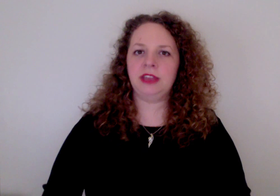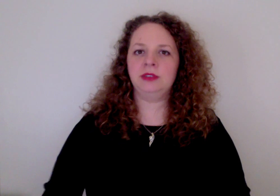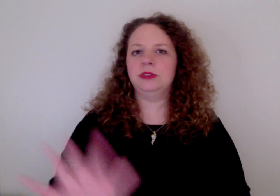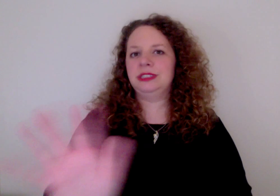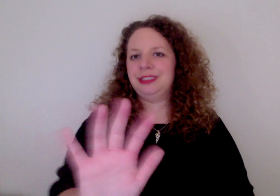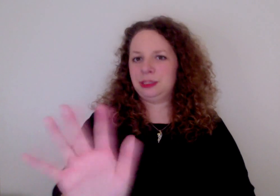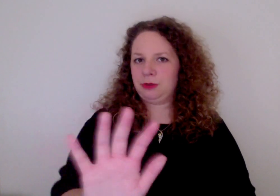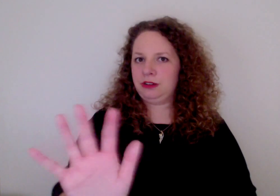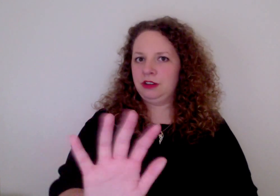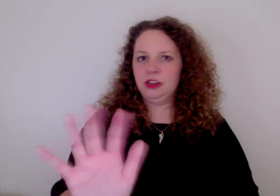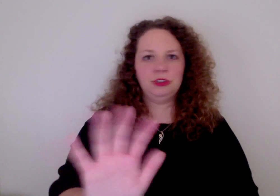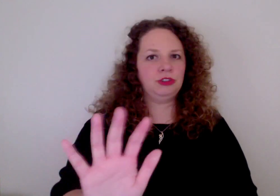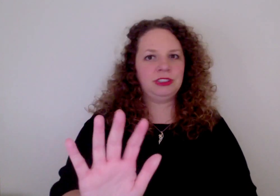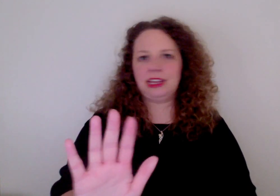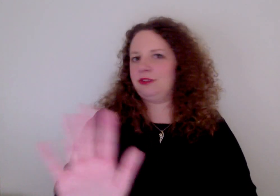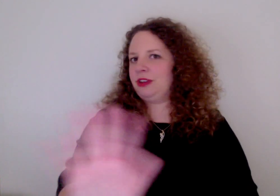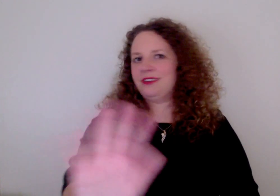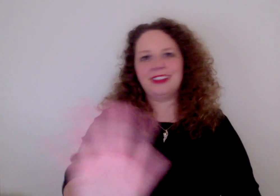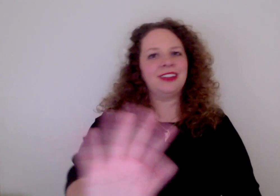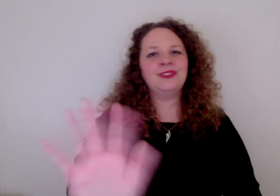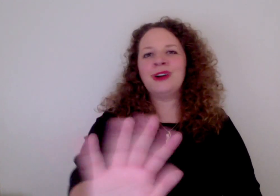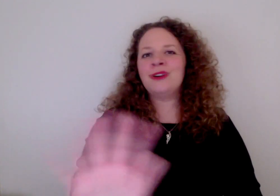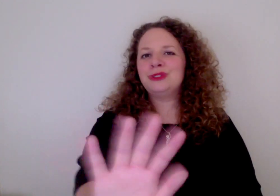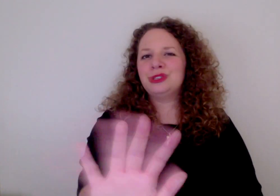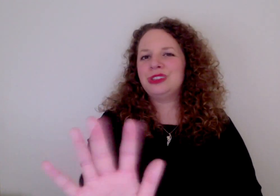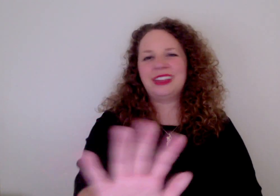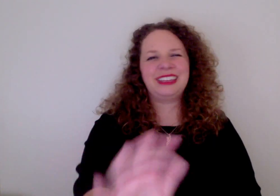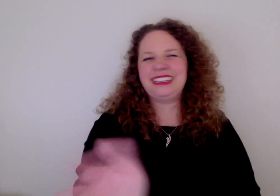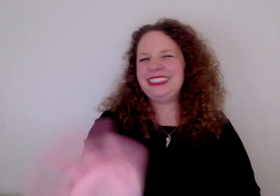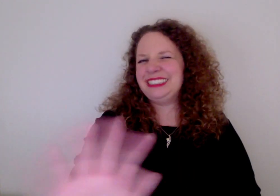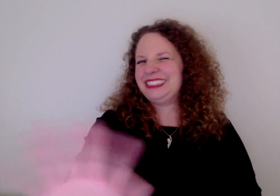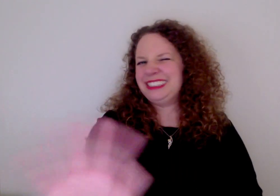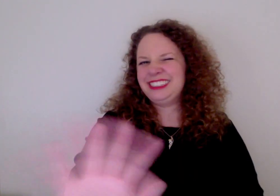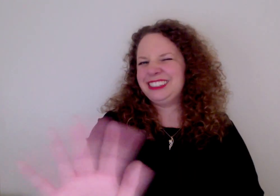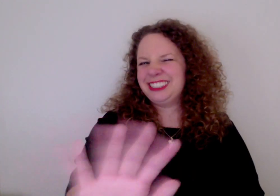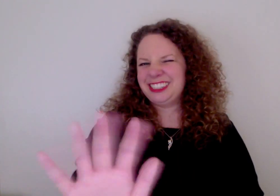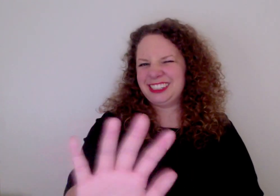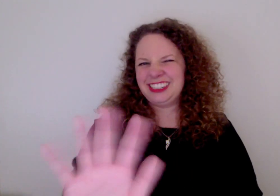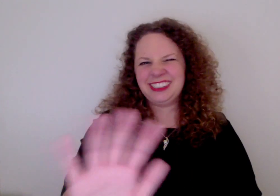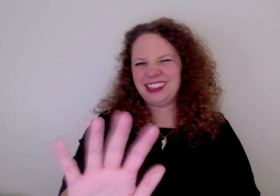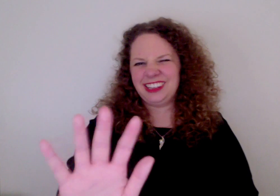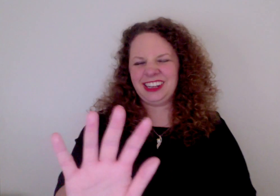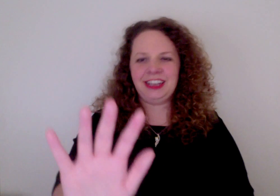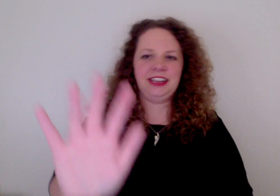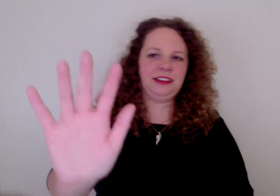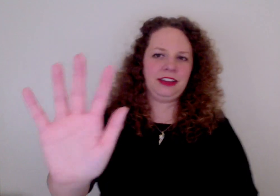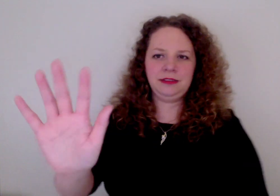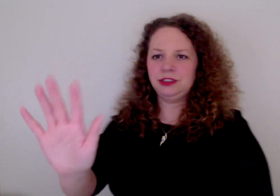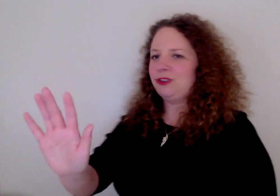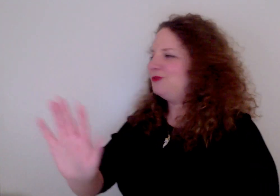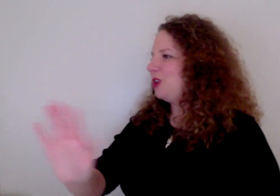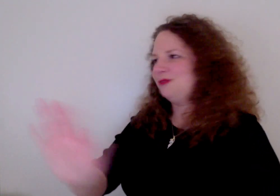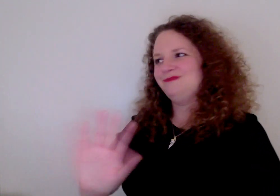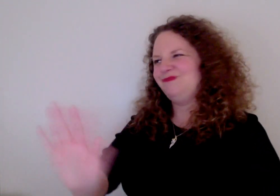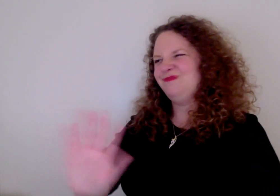so it's this one. So just kind of waving like, no, don't do that. Like, you just shouldn't. It's not a good idea. Okay, so,